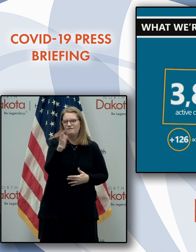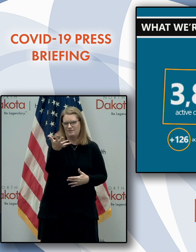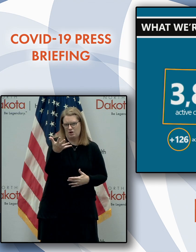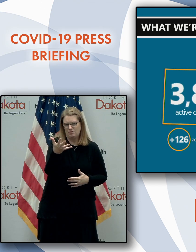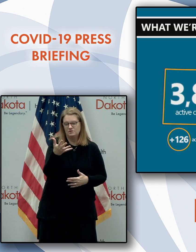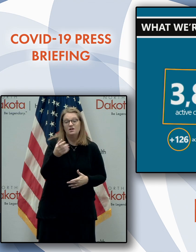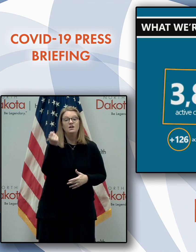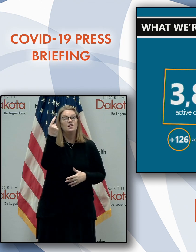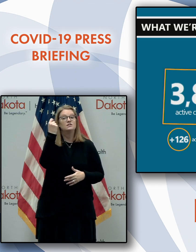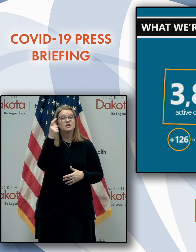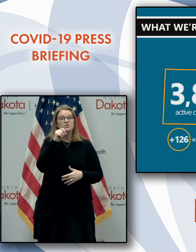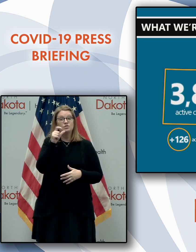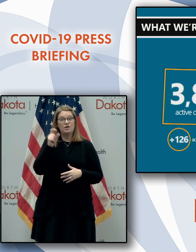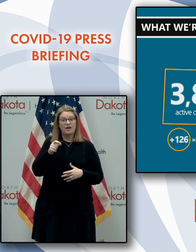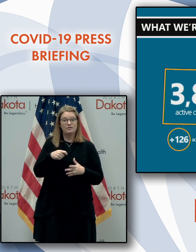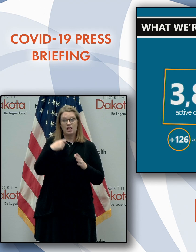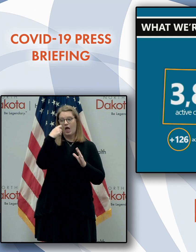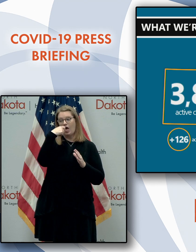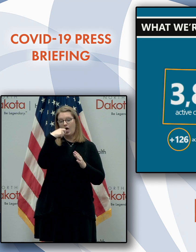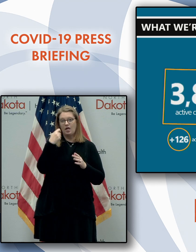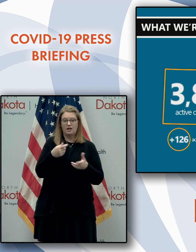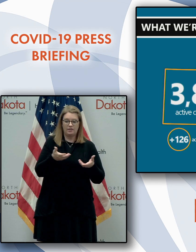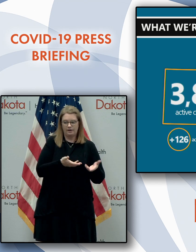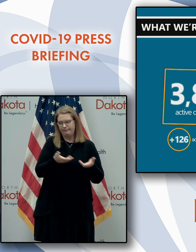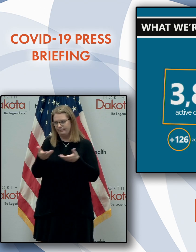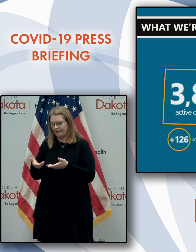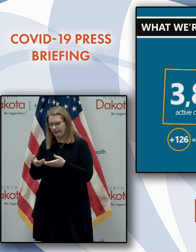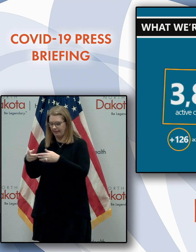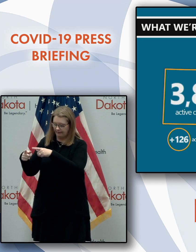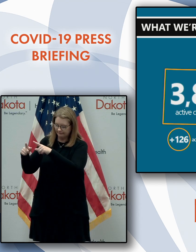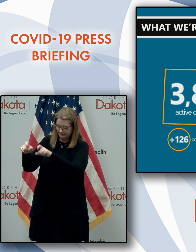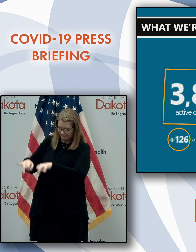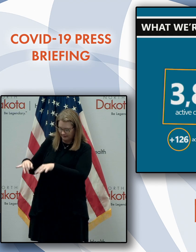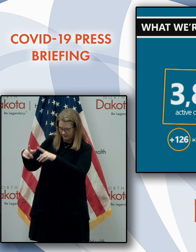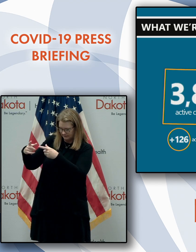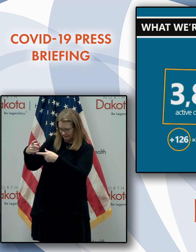do lab or sample transports. And again, we'll be rolling those out in the